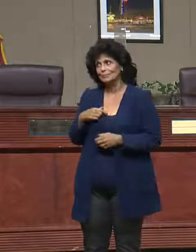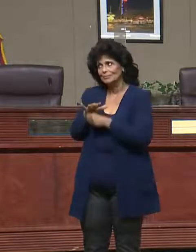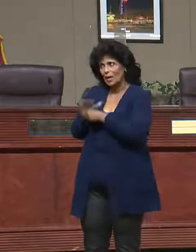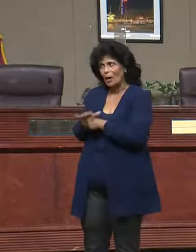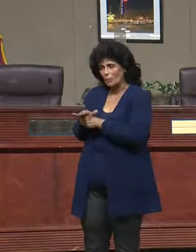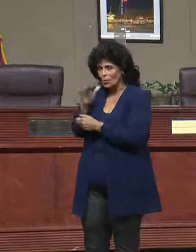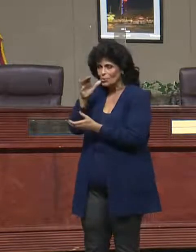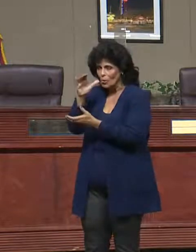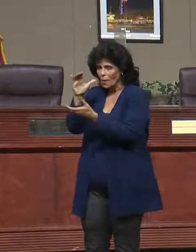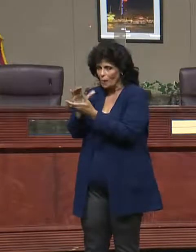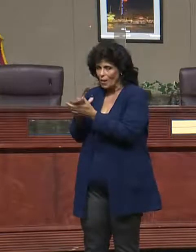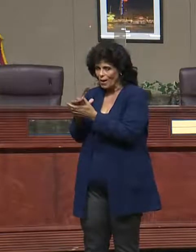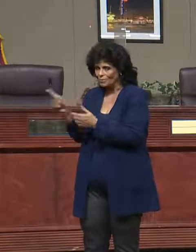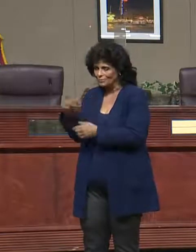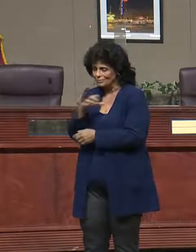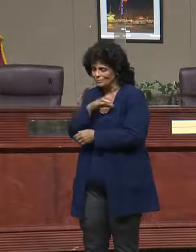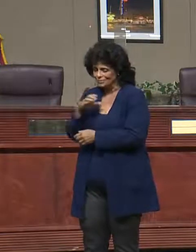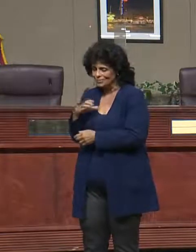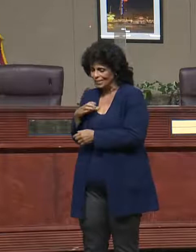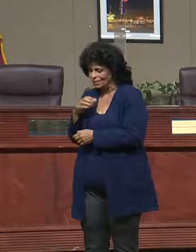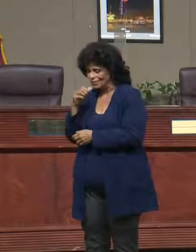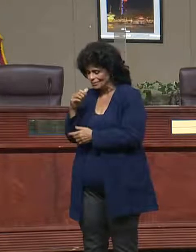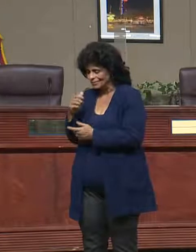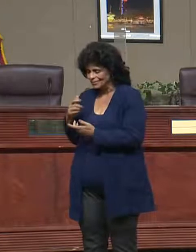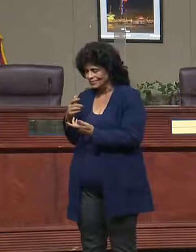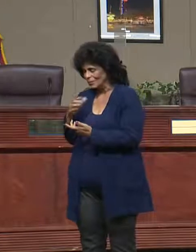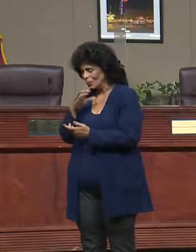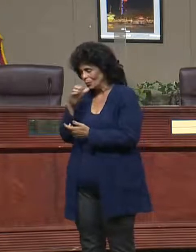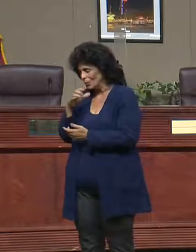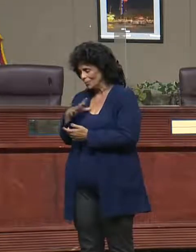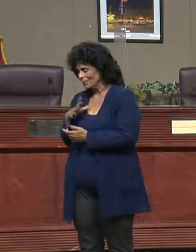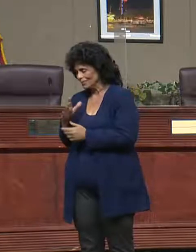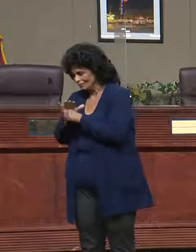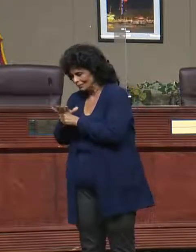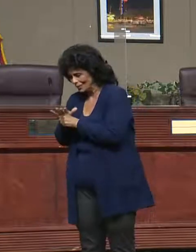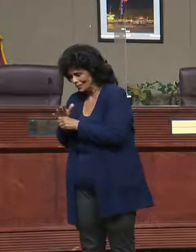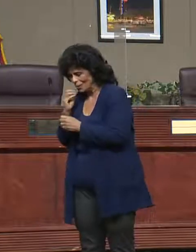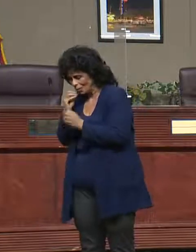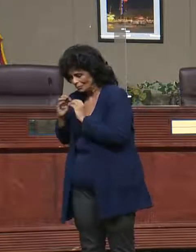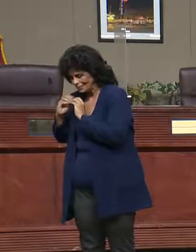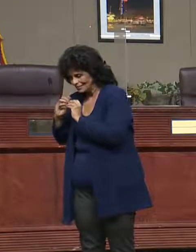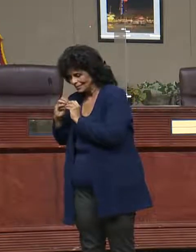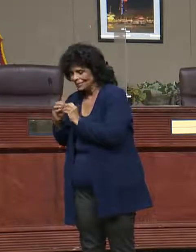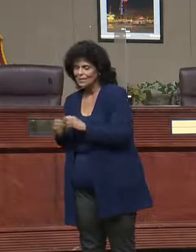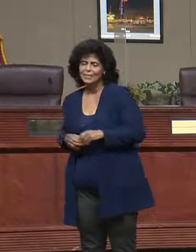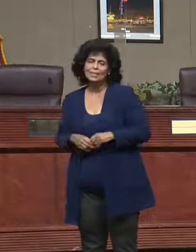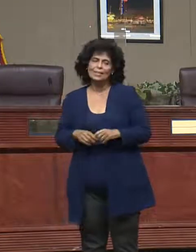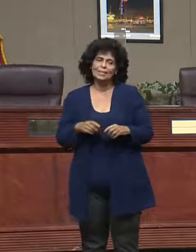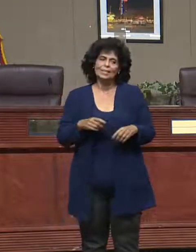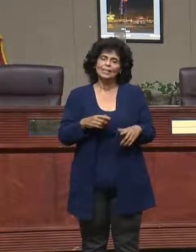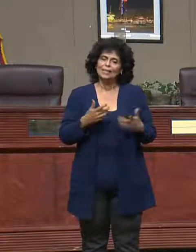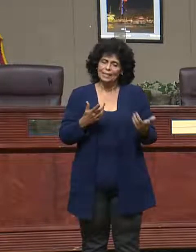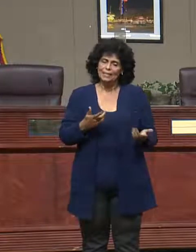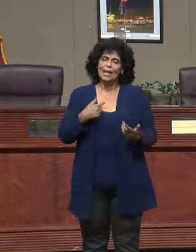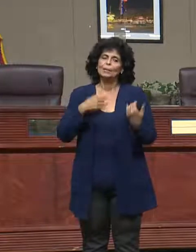But yeah, I was disappointed, but I still am hopeful because I don't think Congress is done